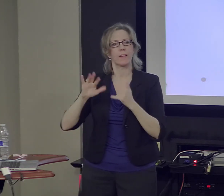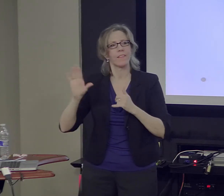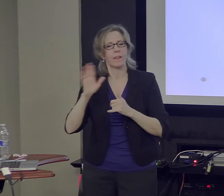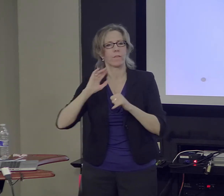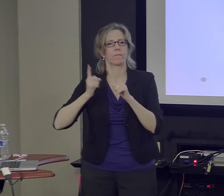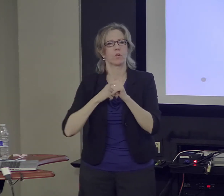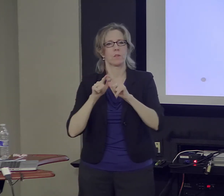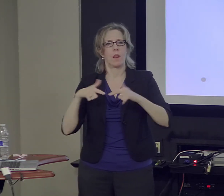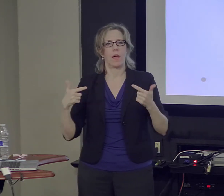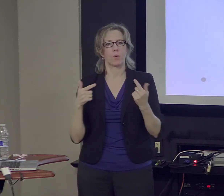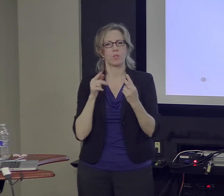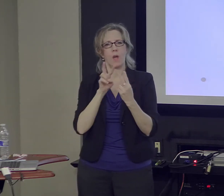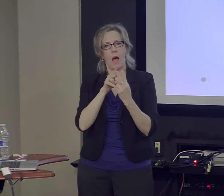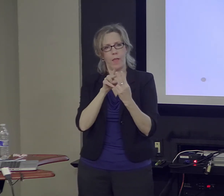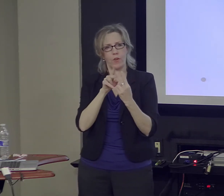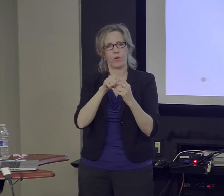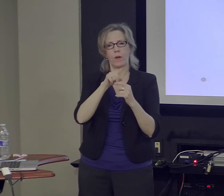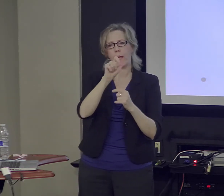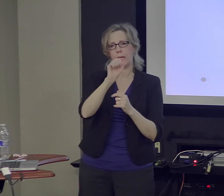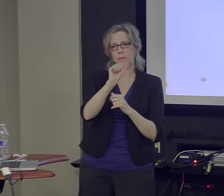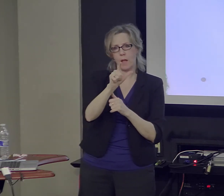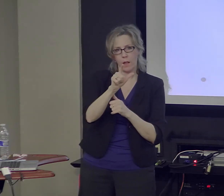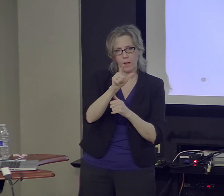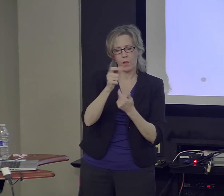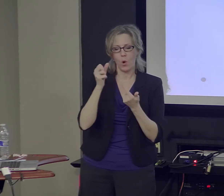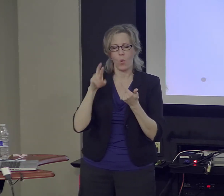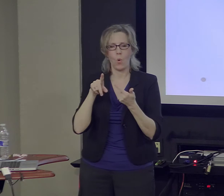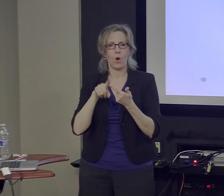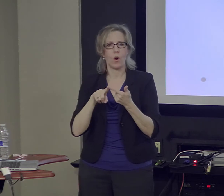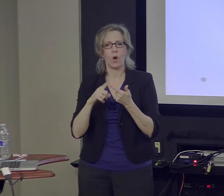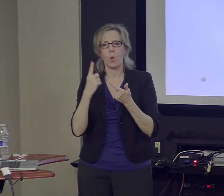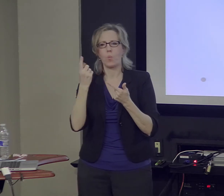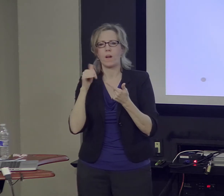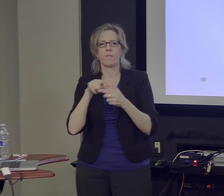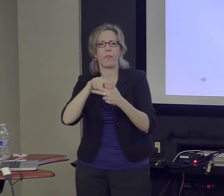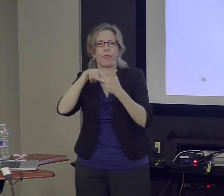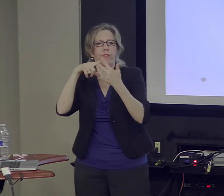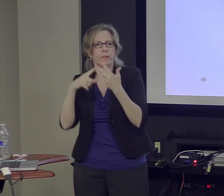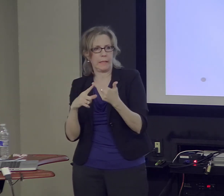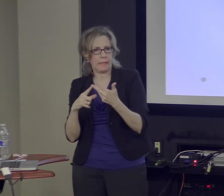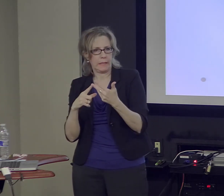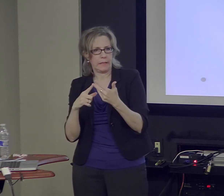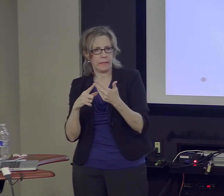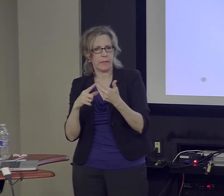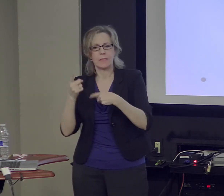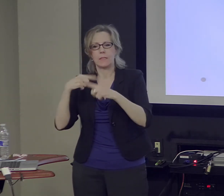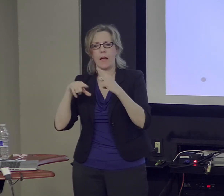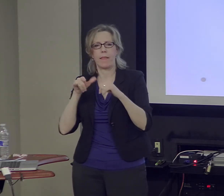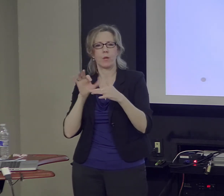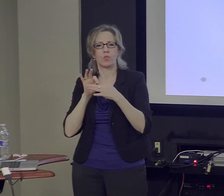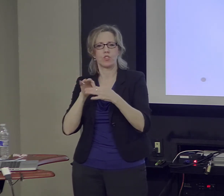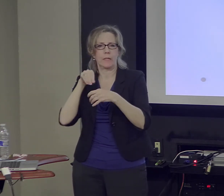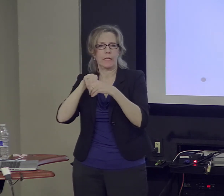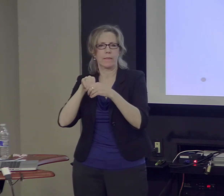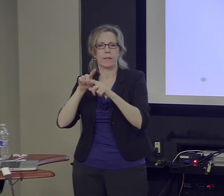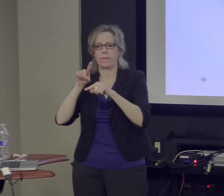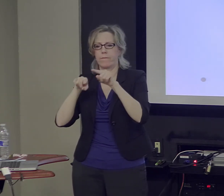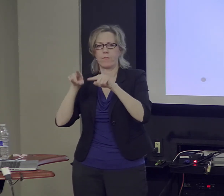And this may not be surprising, but I thought it was interesting to note that most people have their first language as ASL or